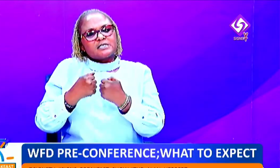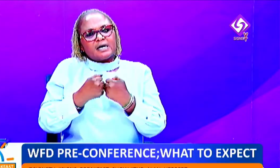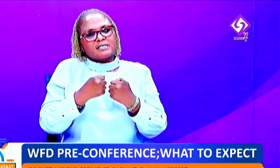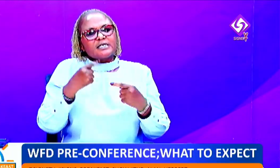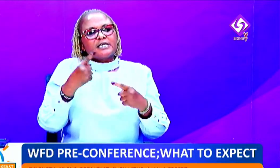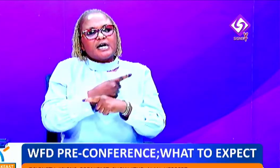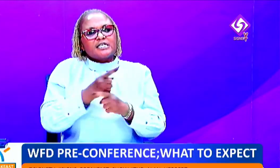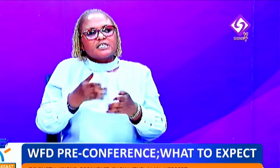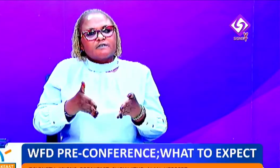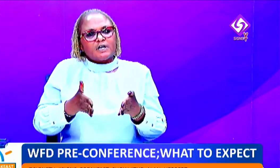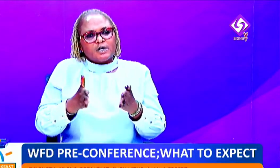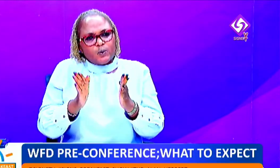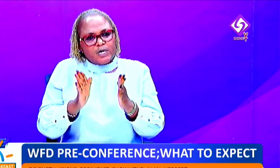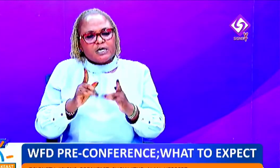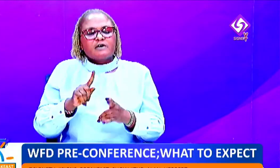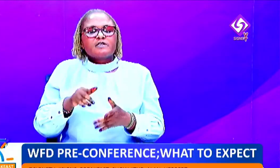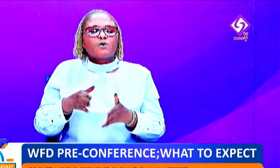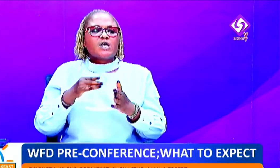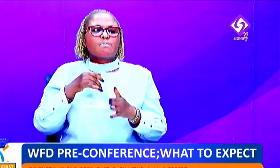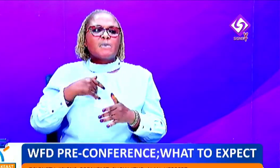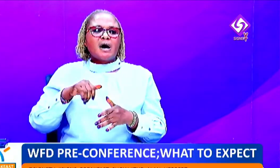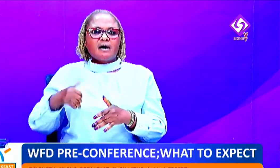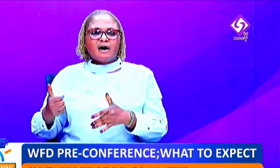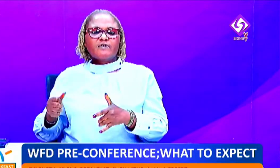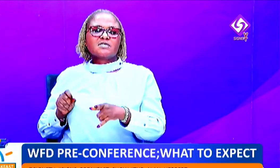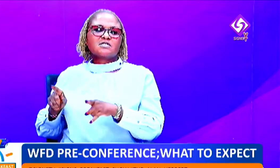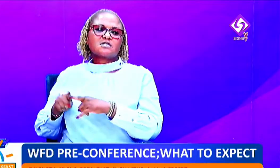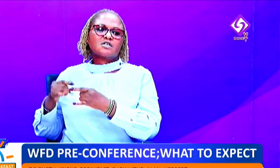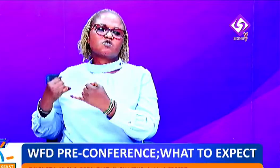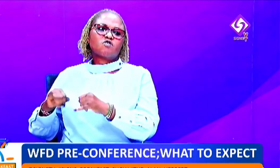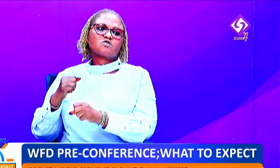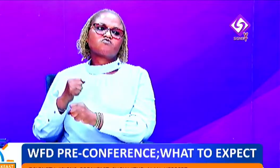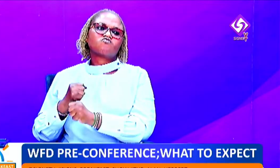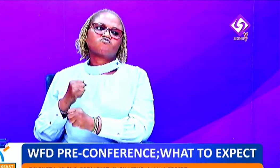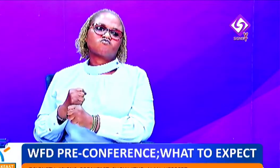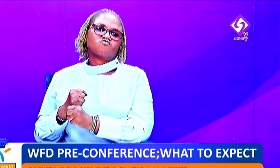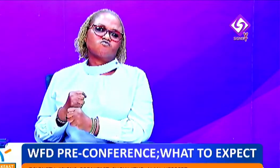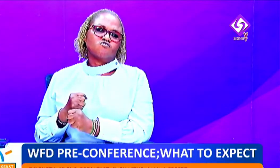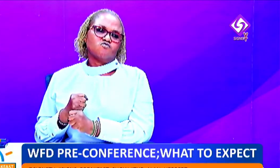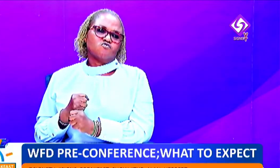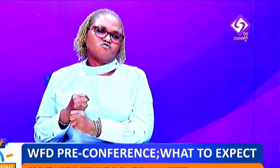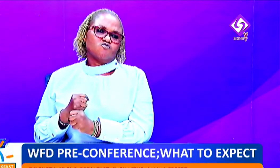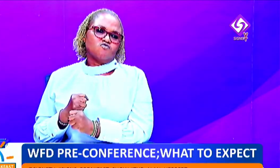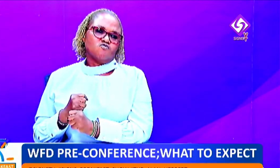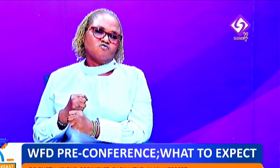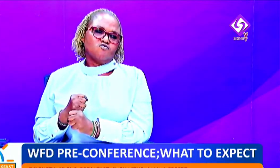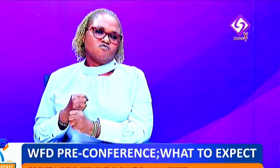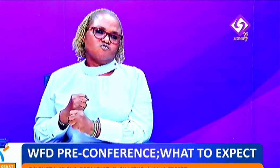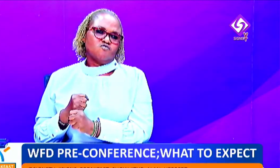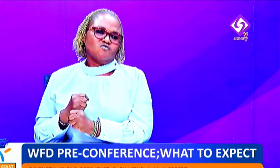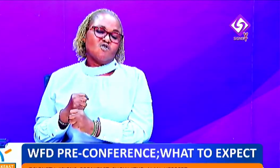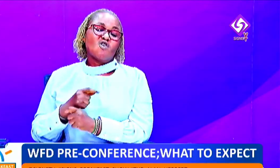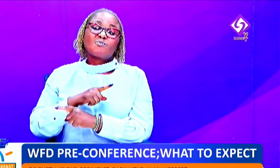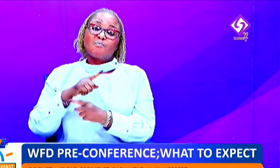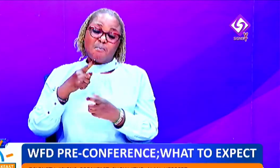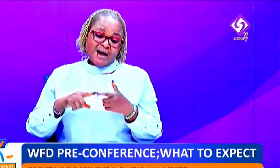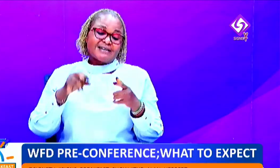I have had a support system that has helped me to overcome my challenges that other people may not have had.